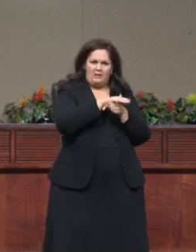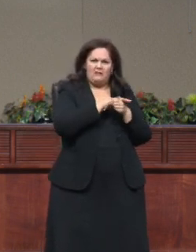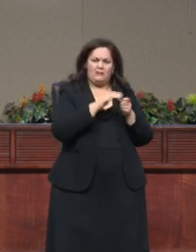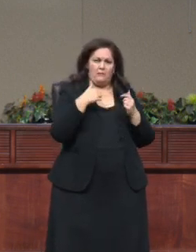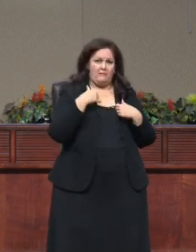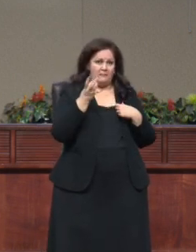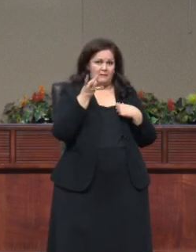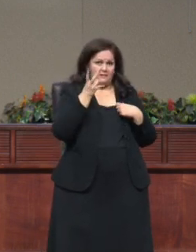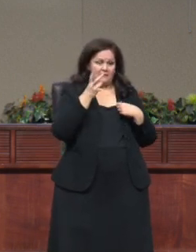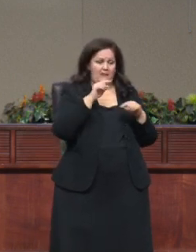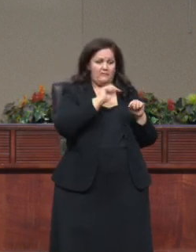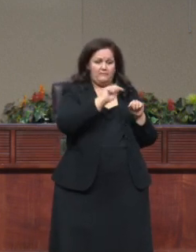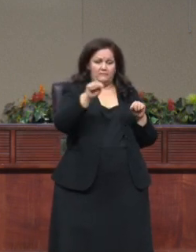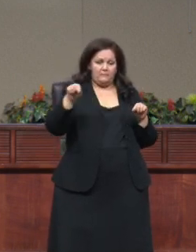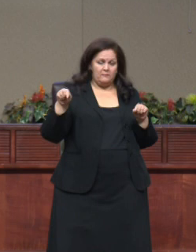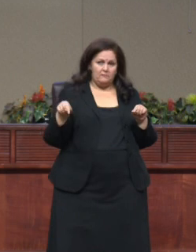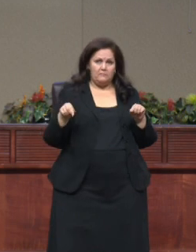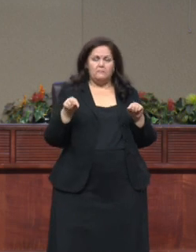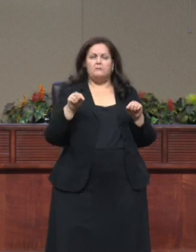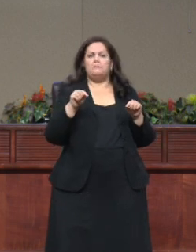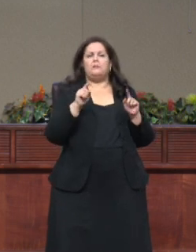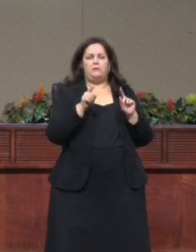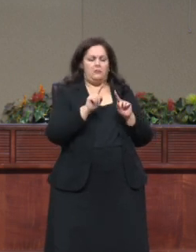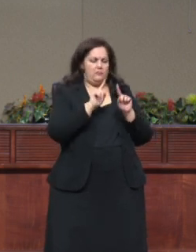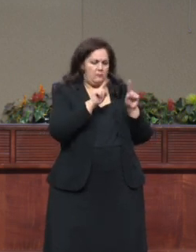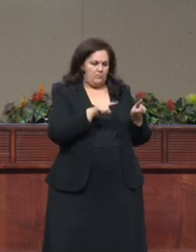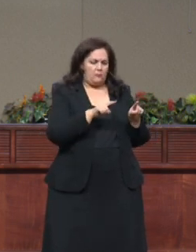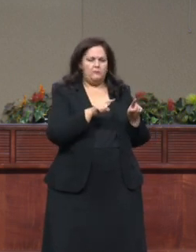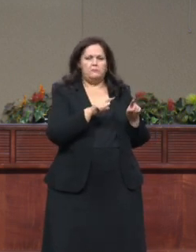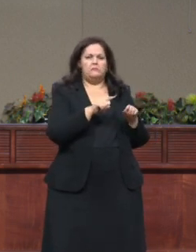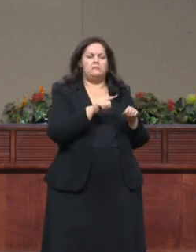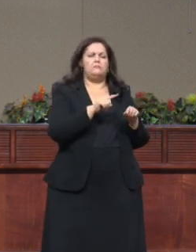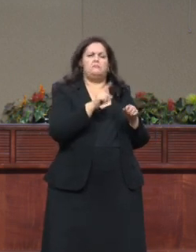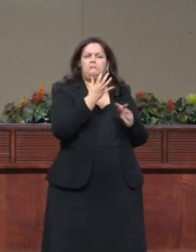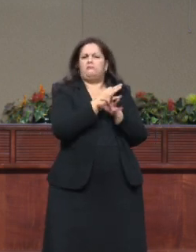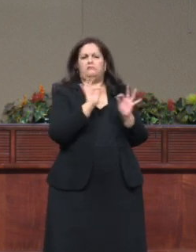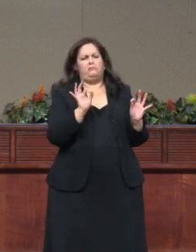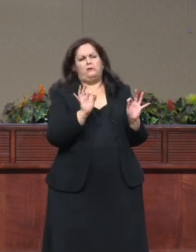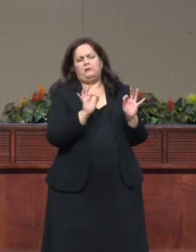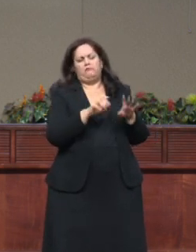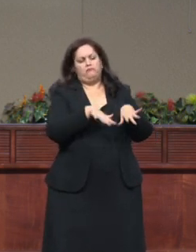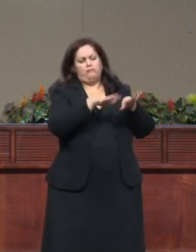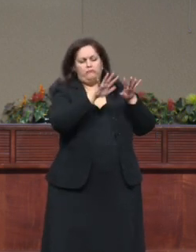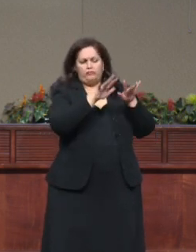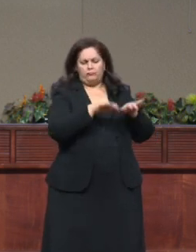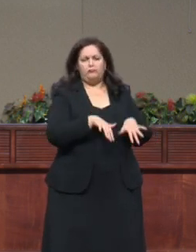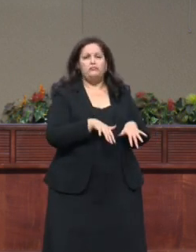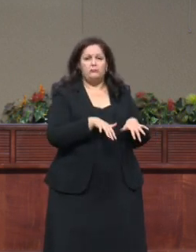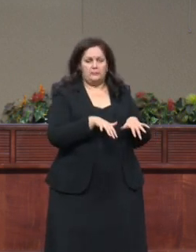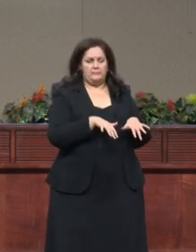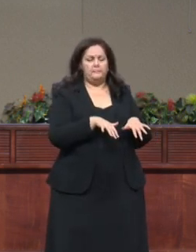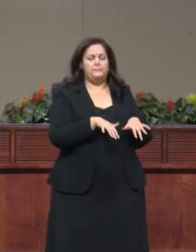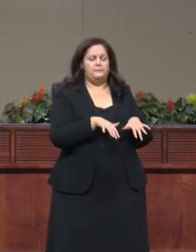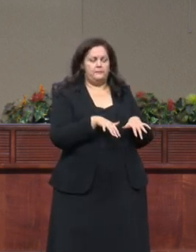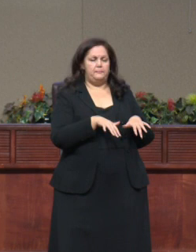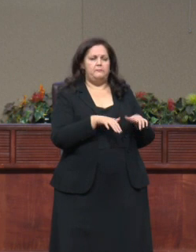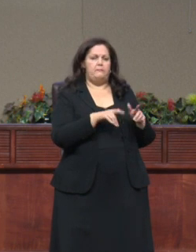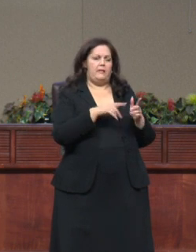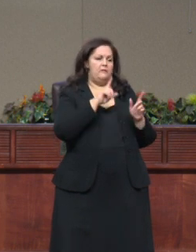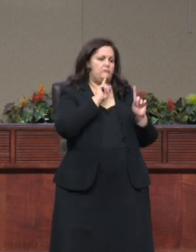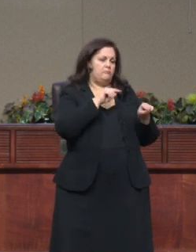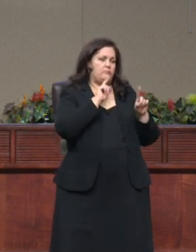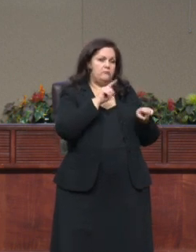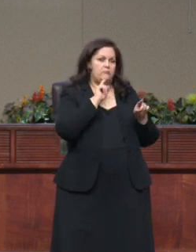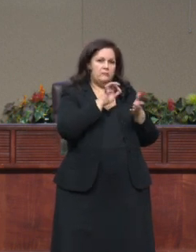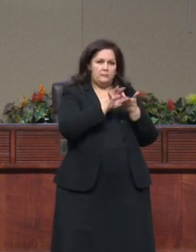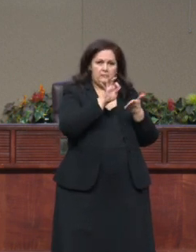centers for families, and you can go in and for free. You can access the census application or